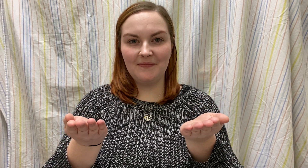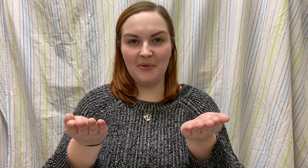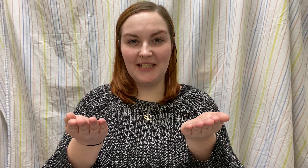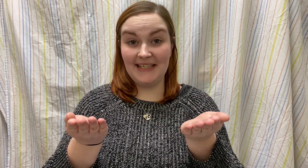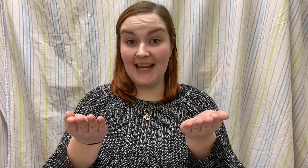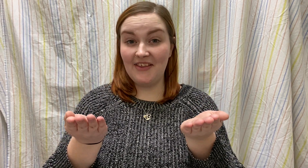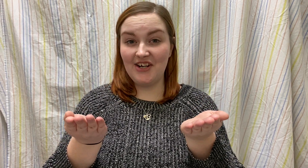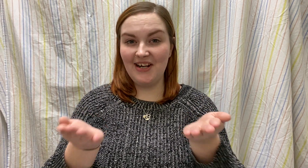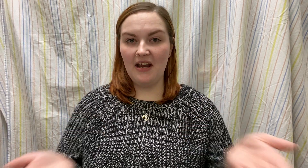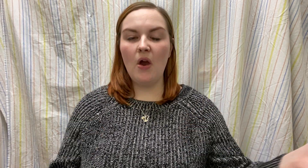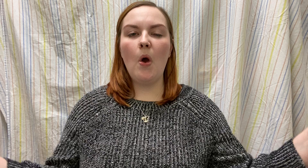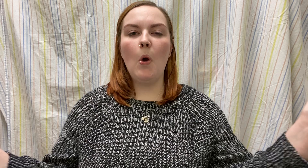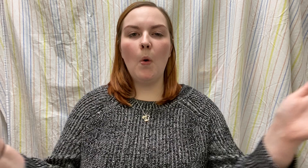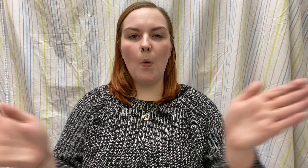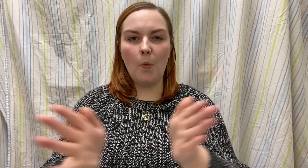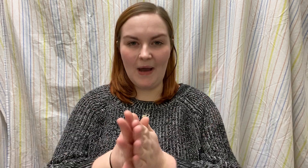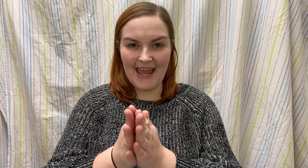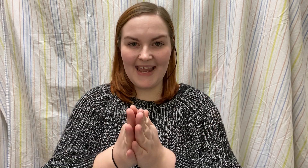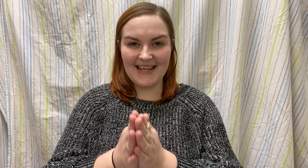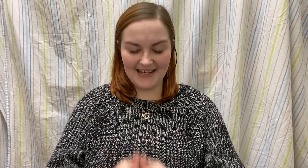Put it together, way.